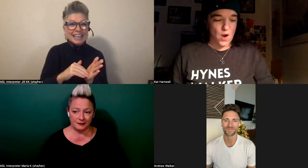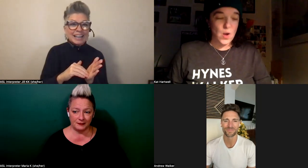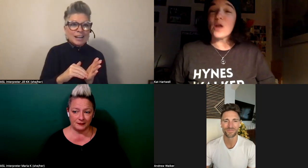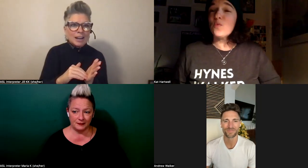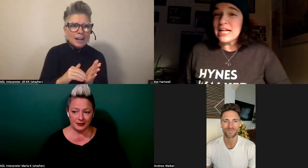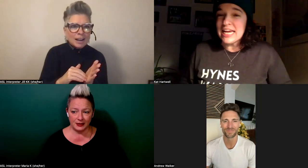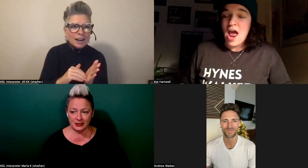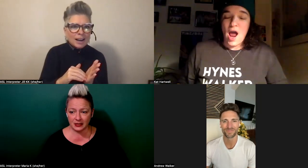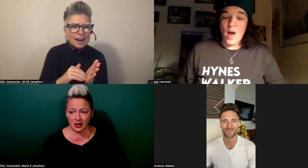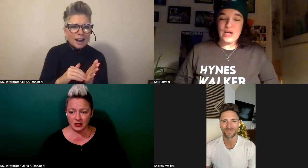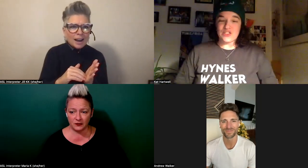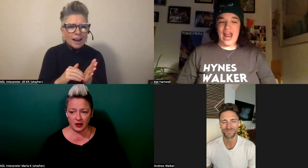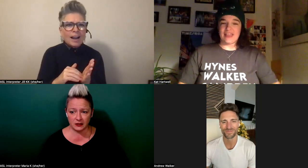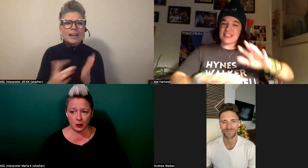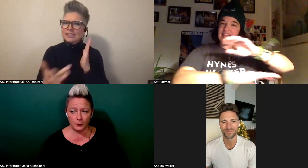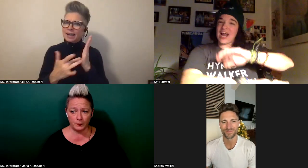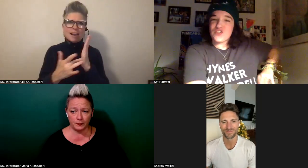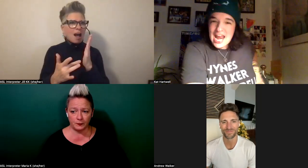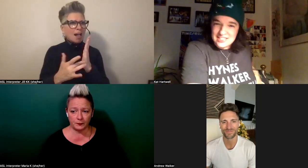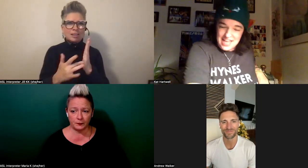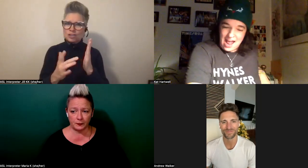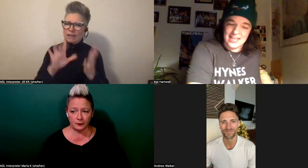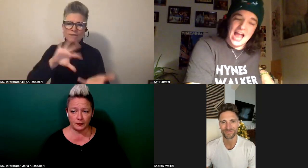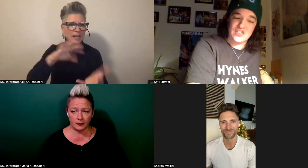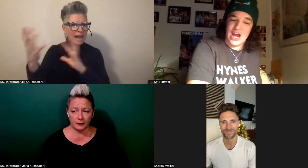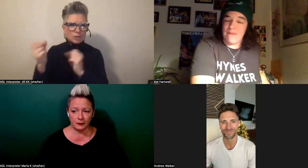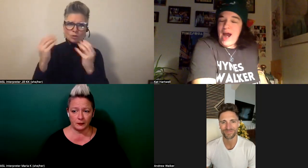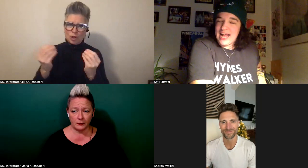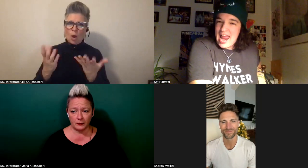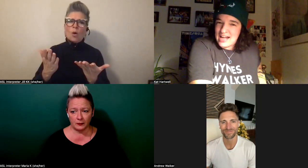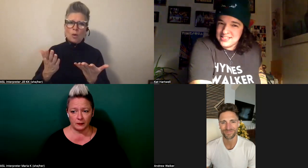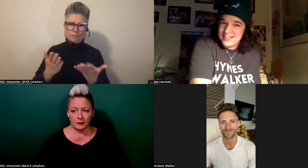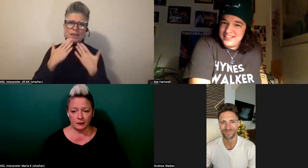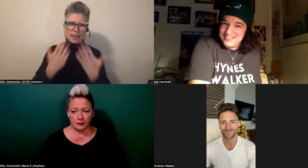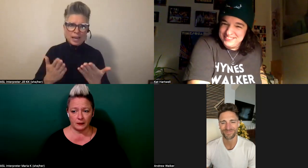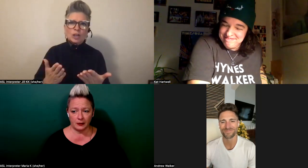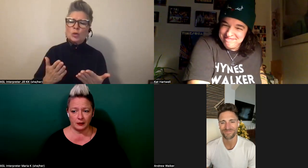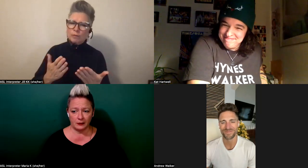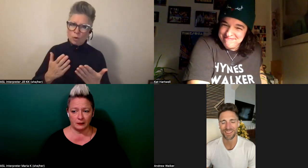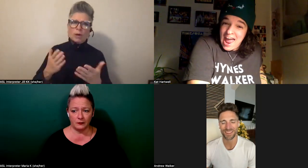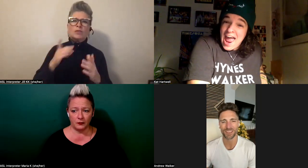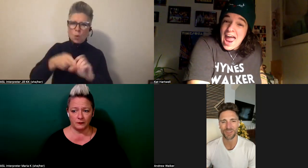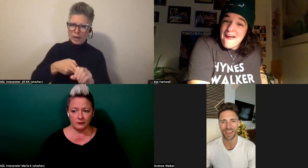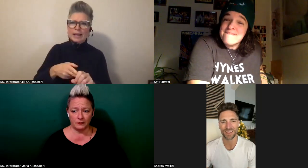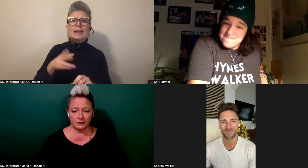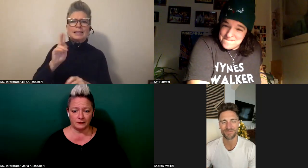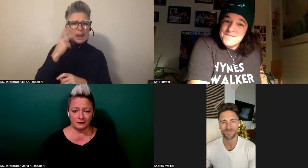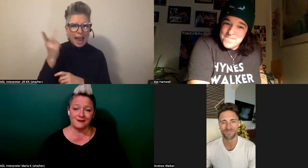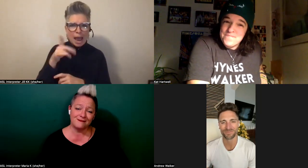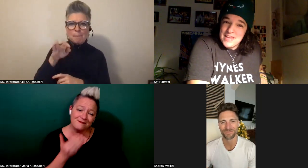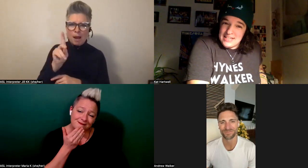blocked out, I really appreciate the second chance at the Cat Chat podcast. Thank you,